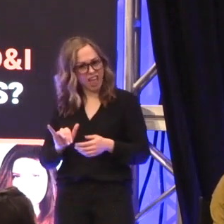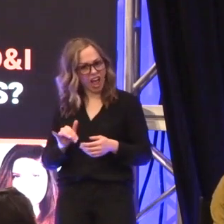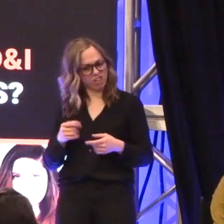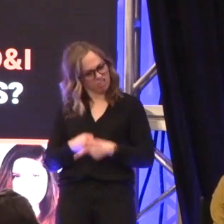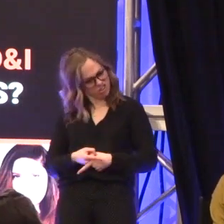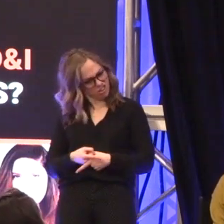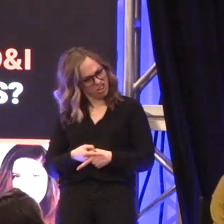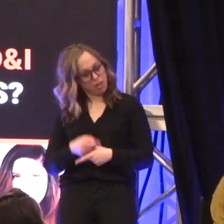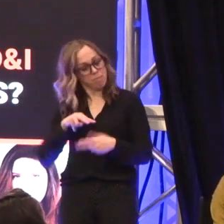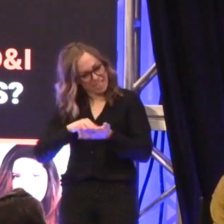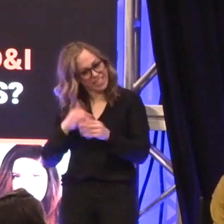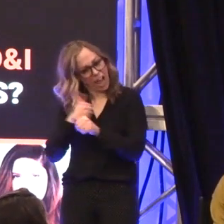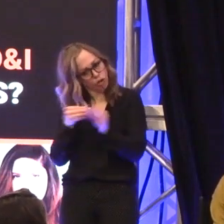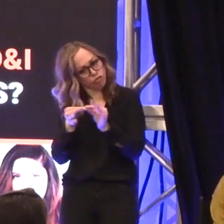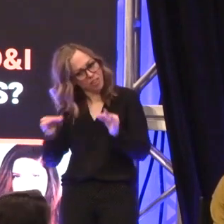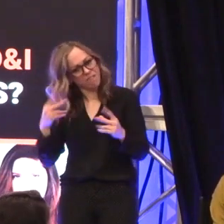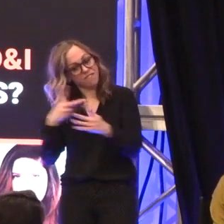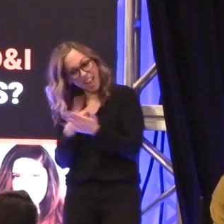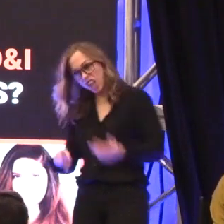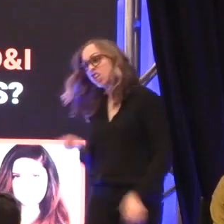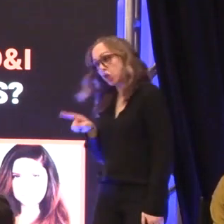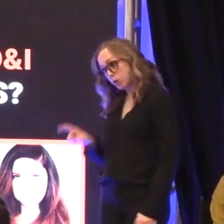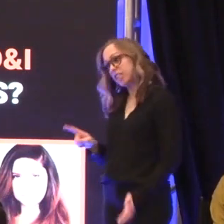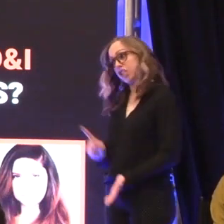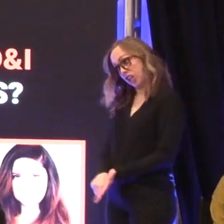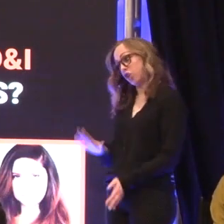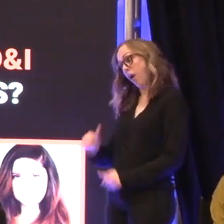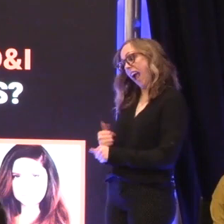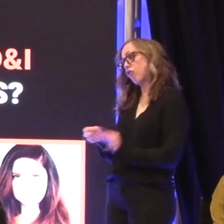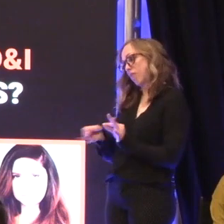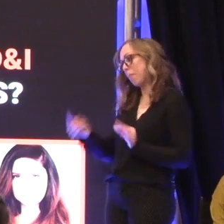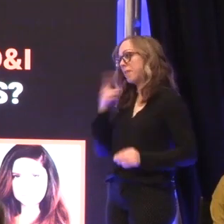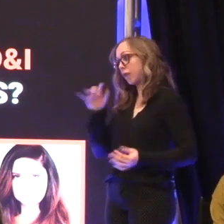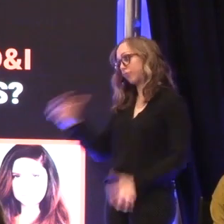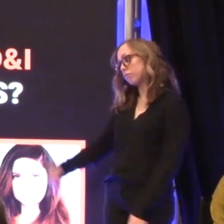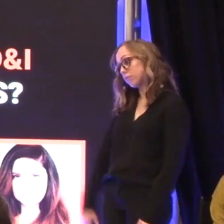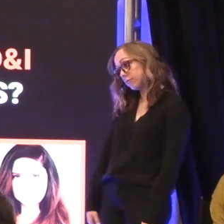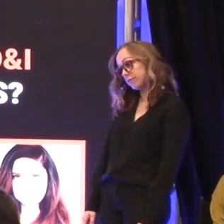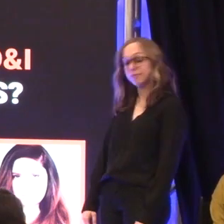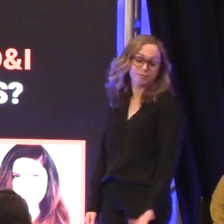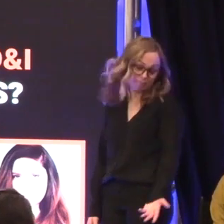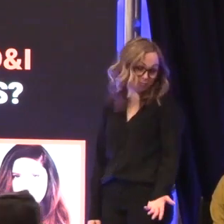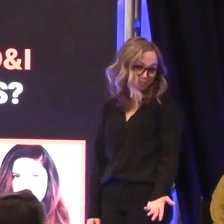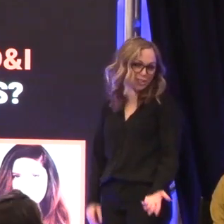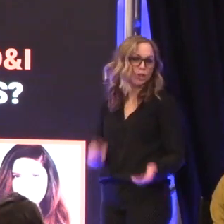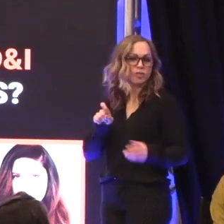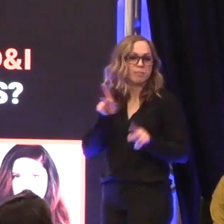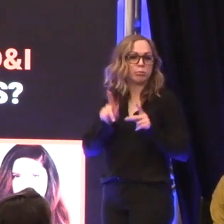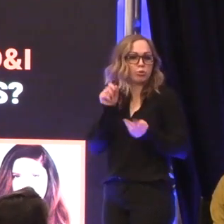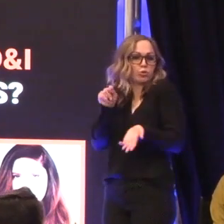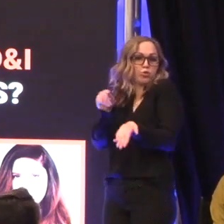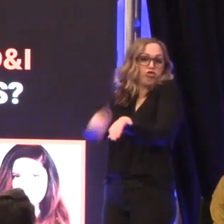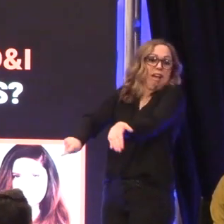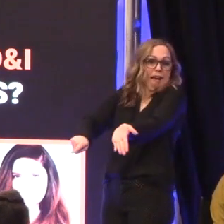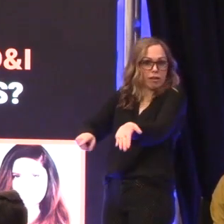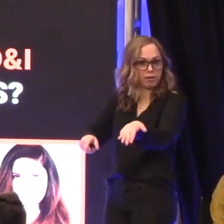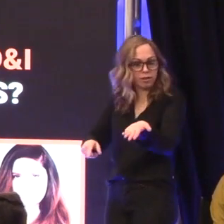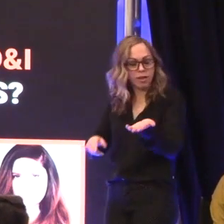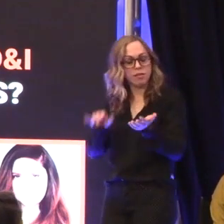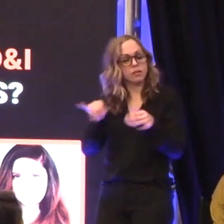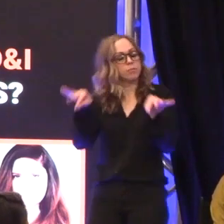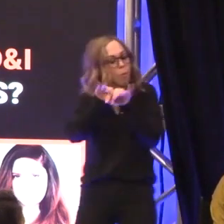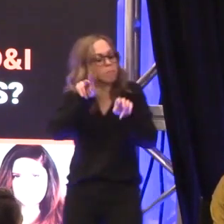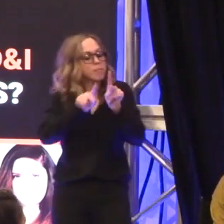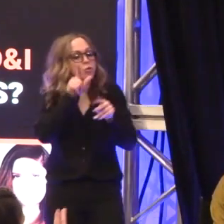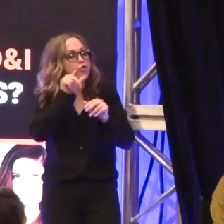of the algorithm, and maybe you should go back and look at how you built the algorithm, because maybe it's garbage. And so again, I just think that's why it's important that the people that